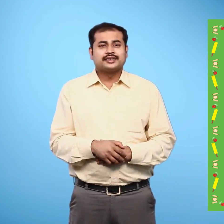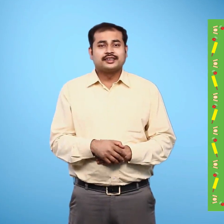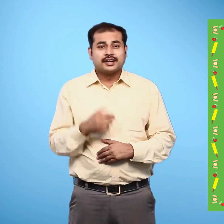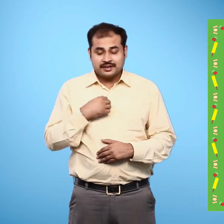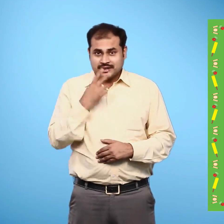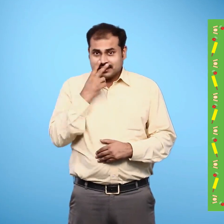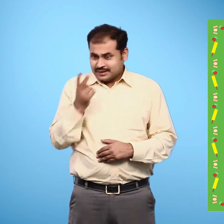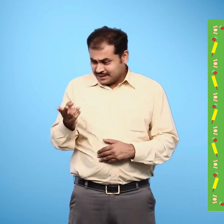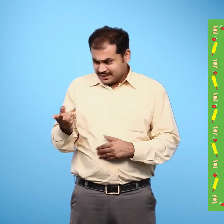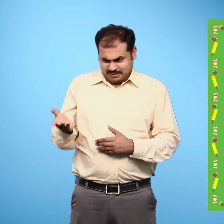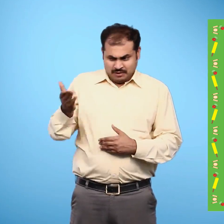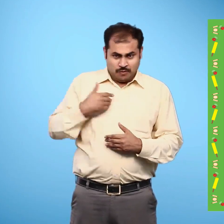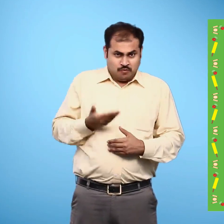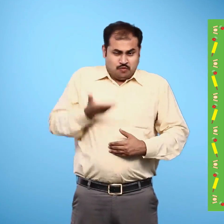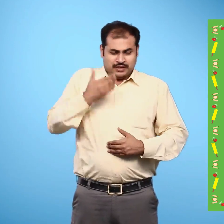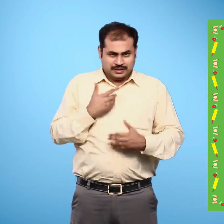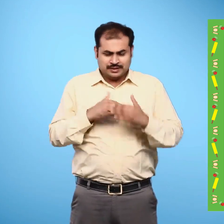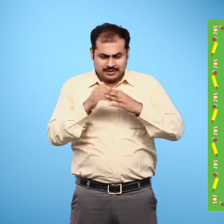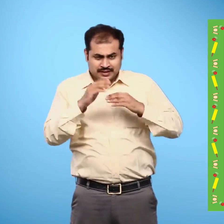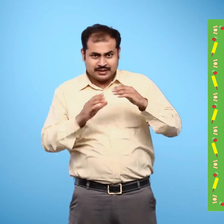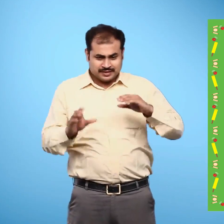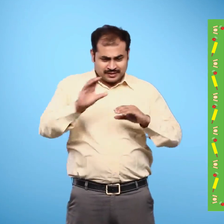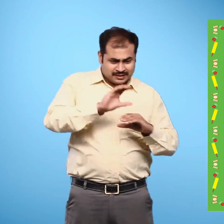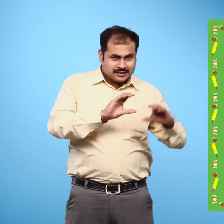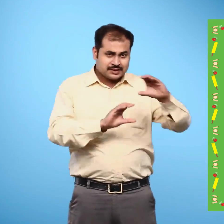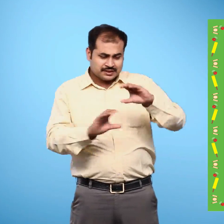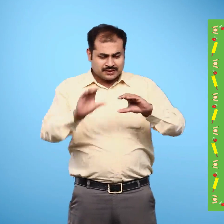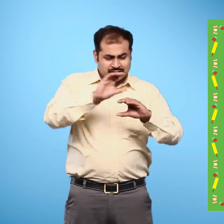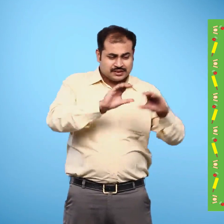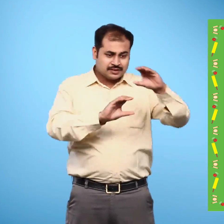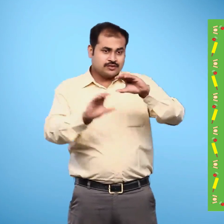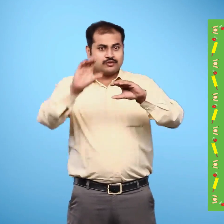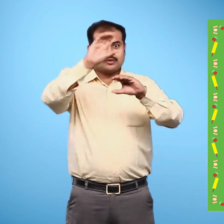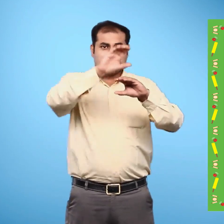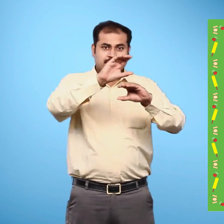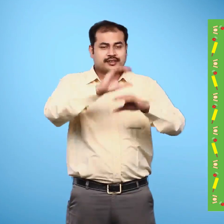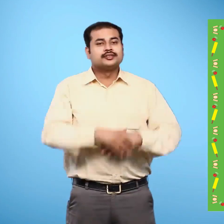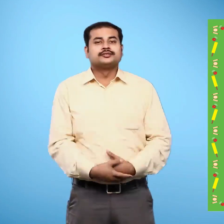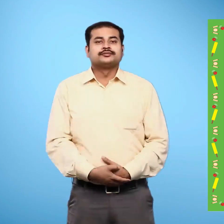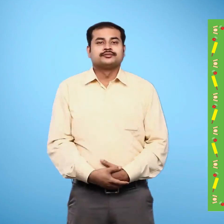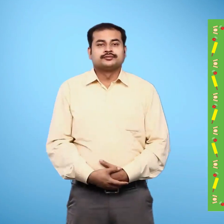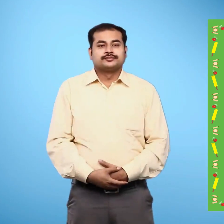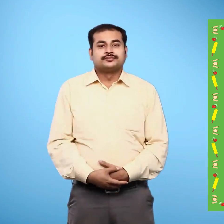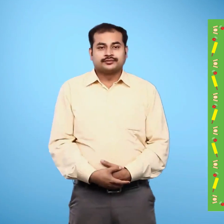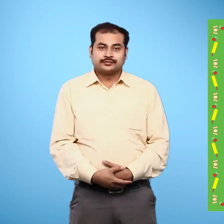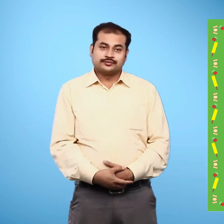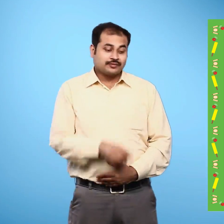"Let us see who can make the tallest tower." The